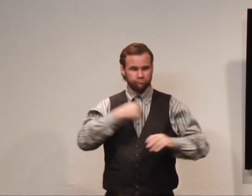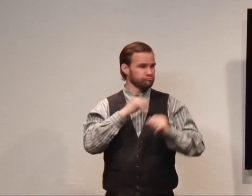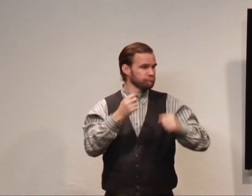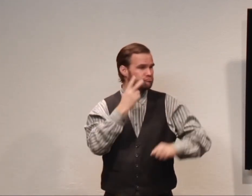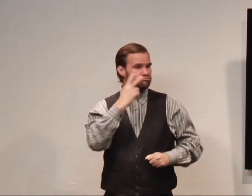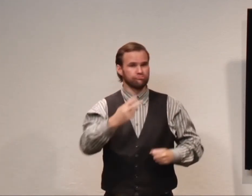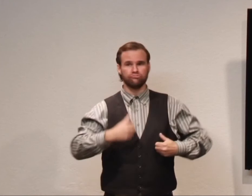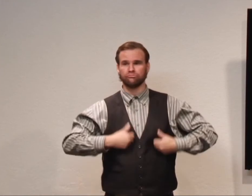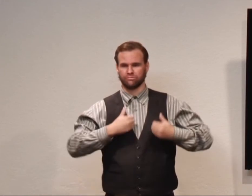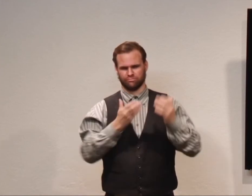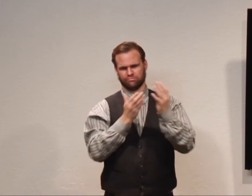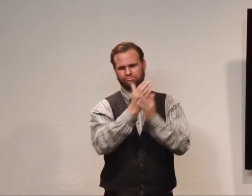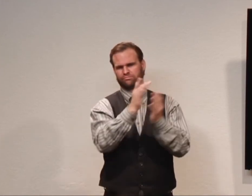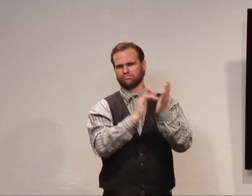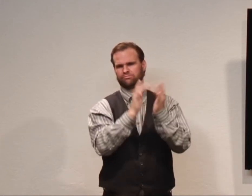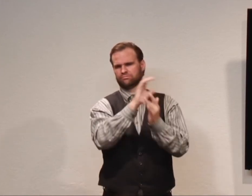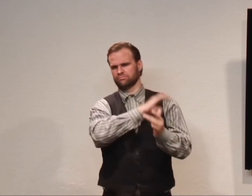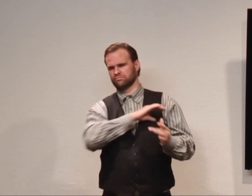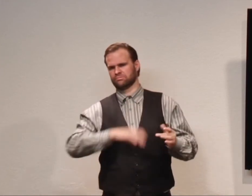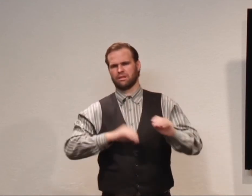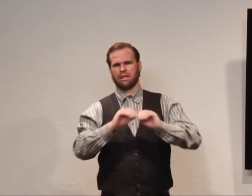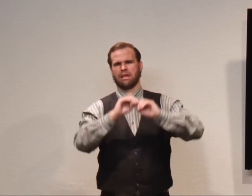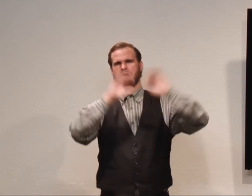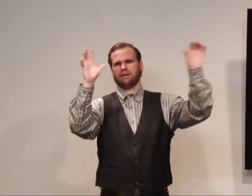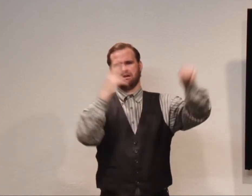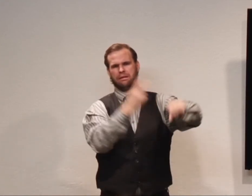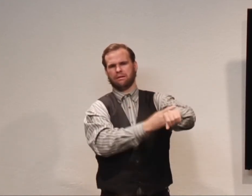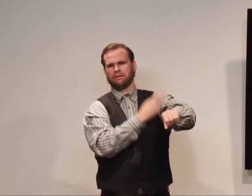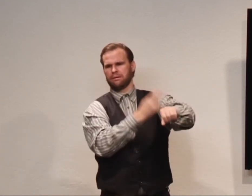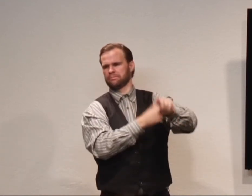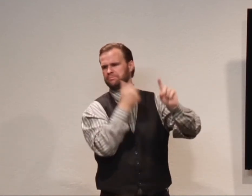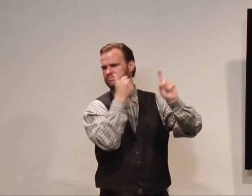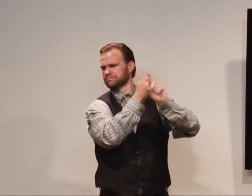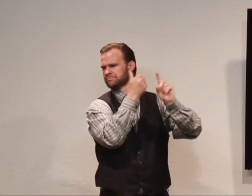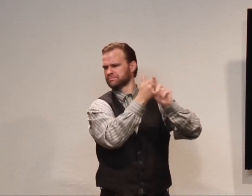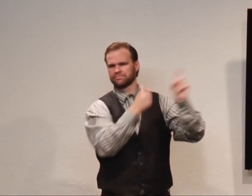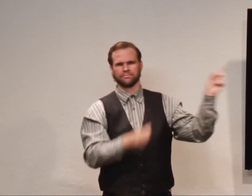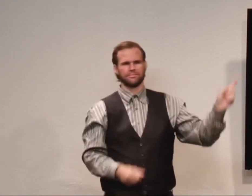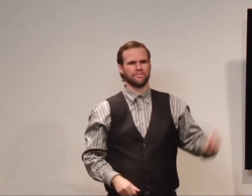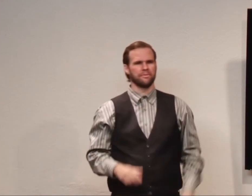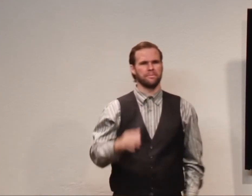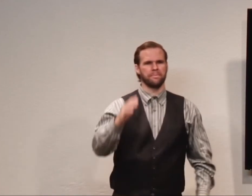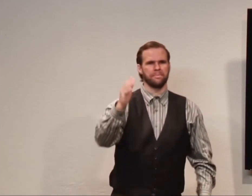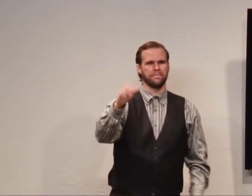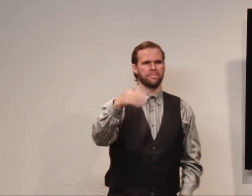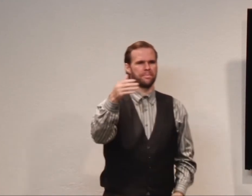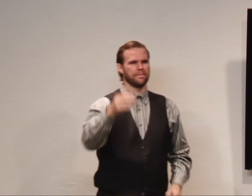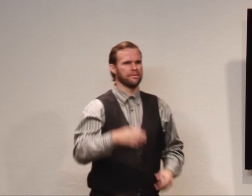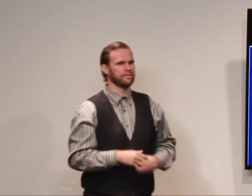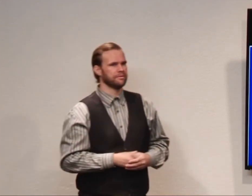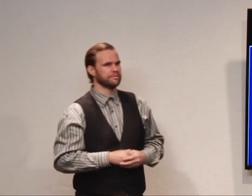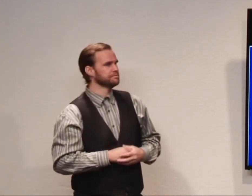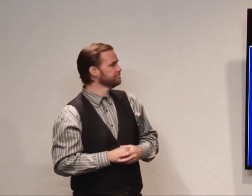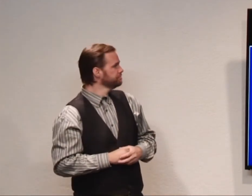There is no need for the sun because Jesus Christ is going to be the light of that city.